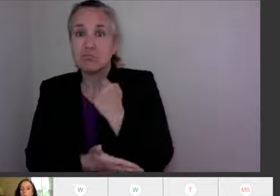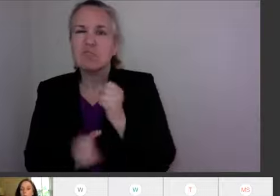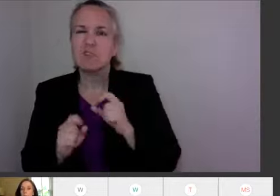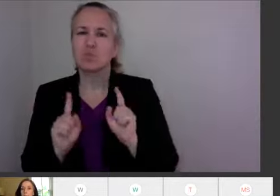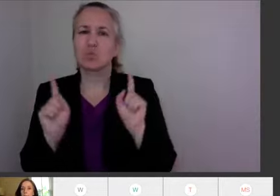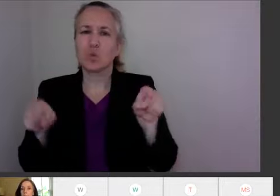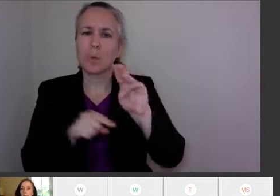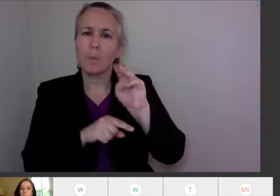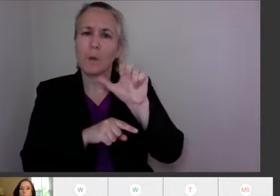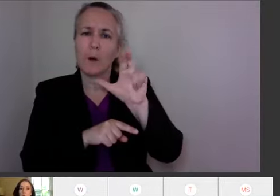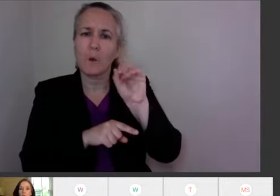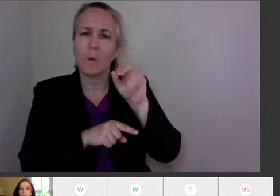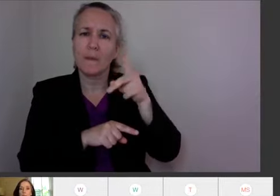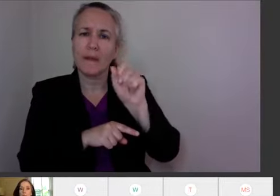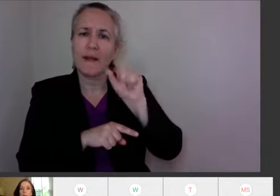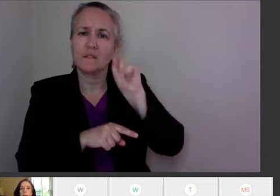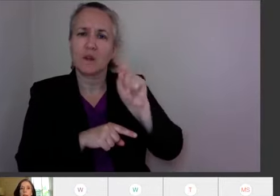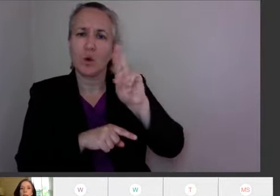our